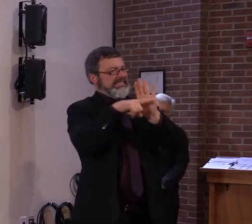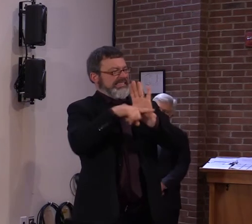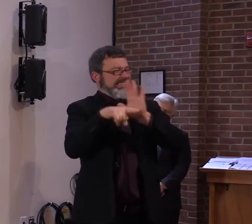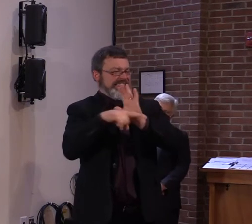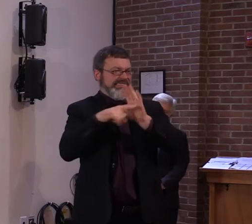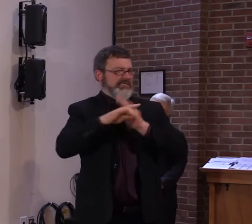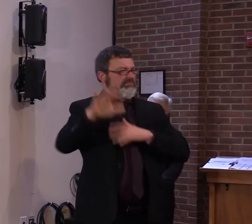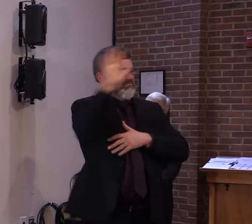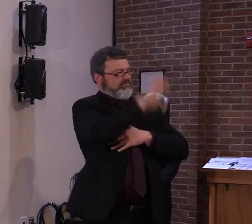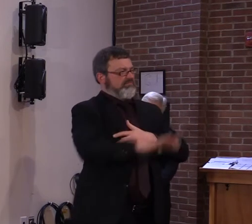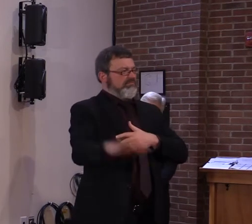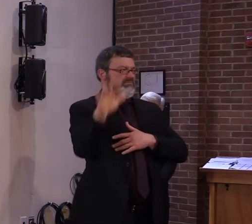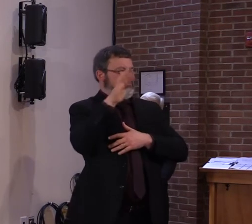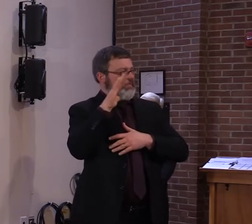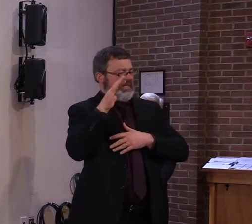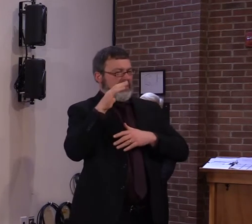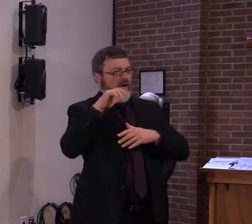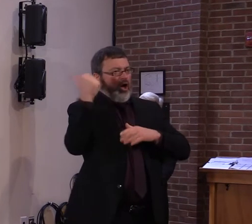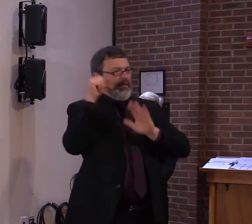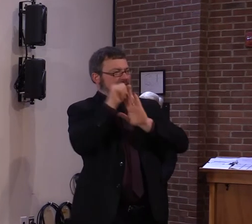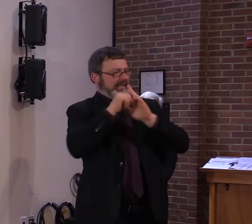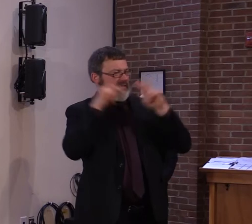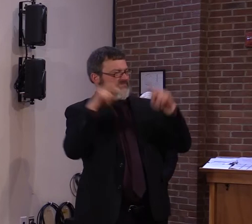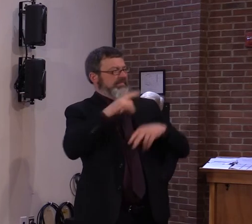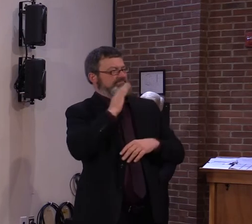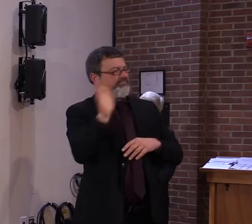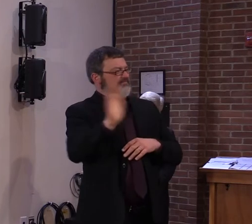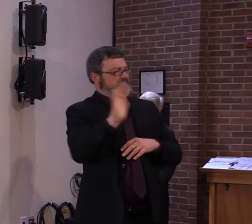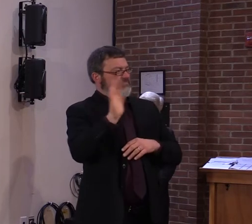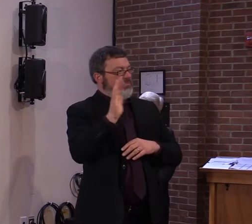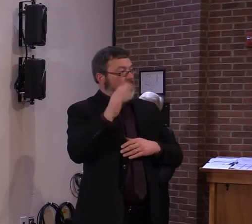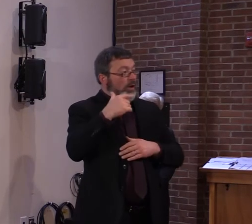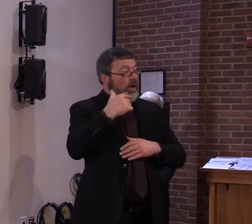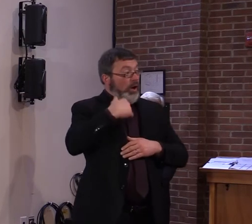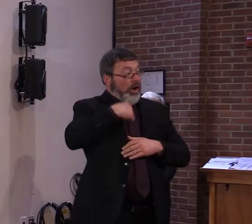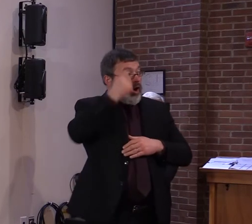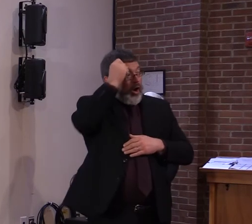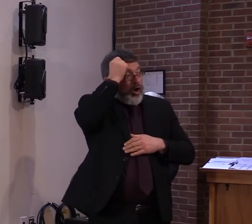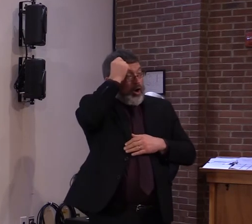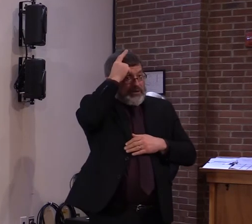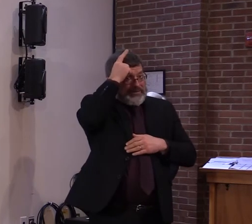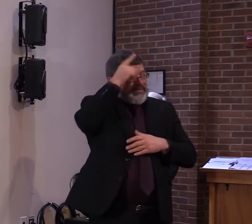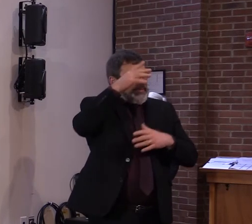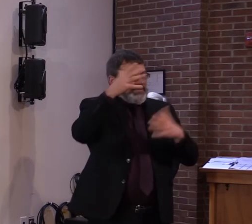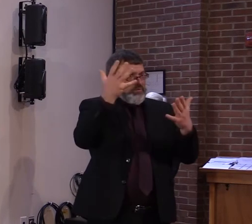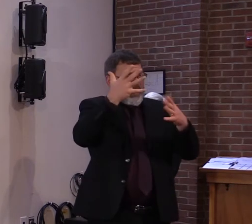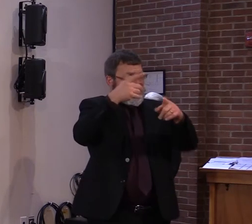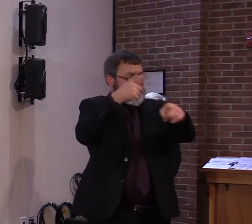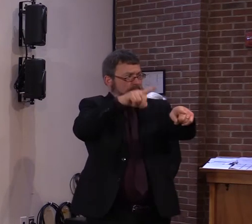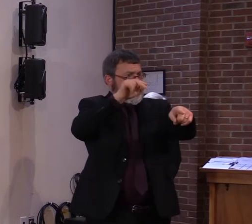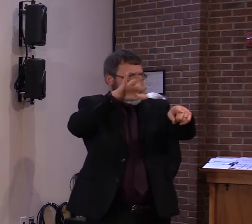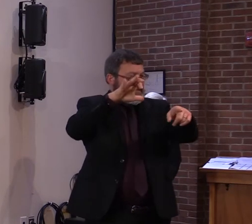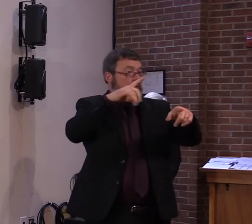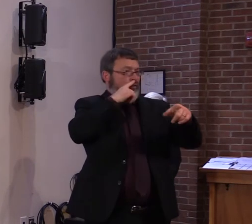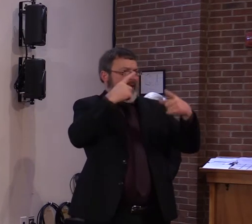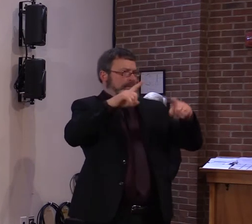well. But you need to still put it in context with everything else that's going on around. And I'm hoping that's what the mayor and the school officials